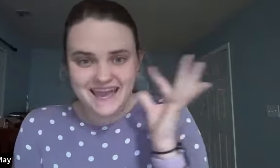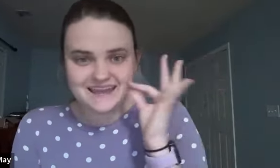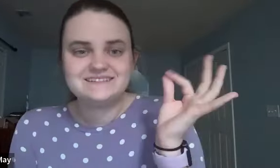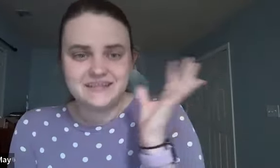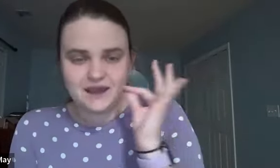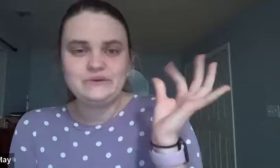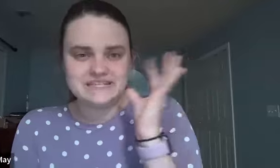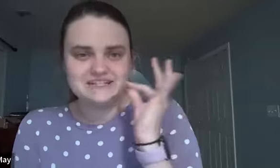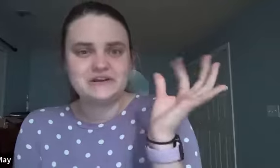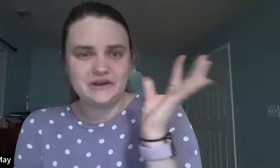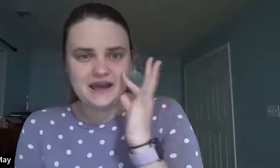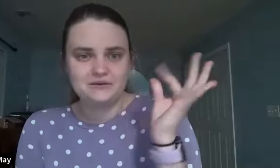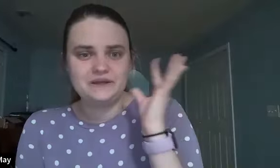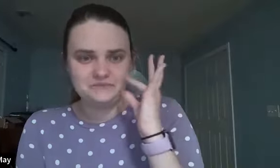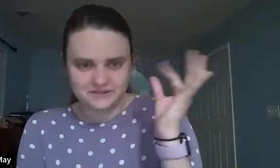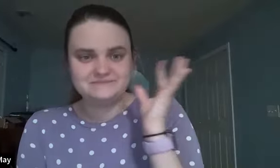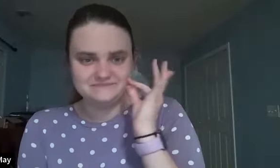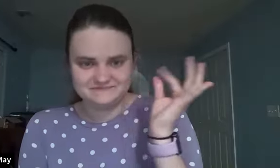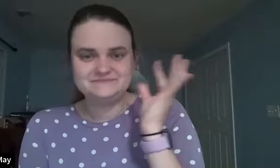cat. Yeah, we did it during our Halloween one.